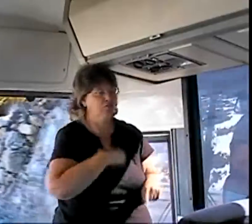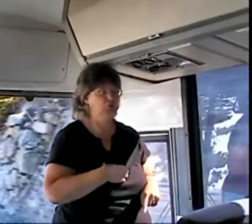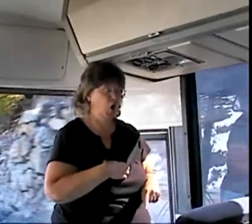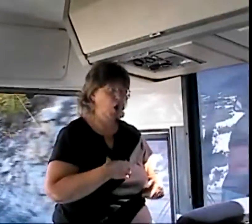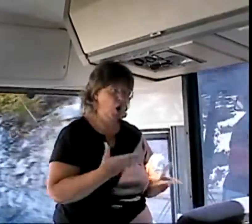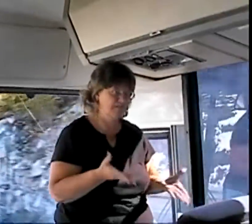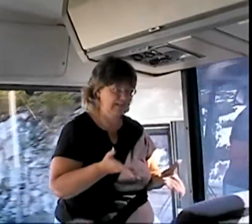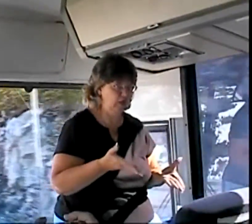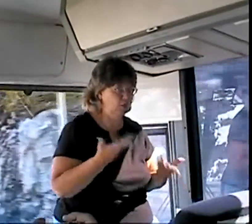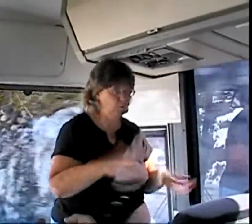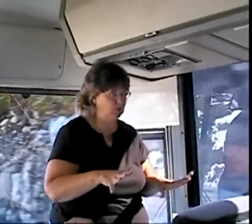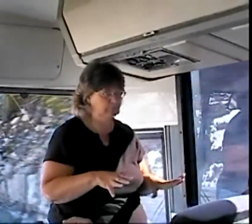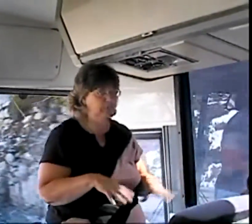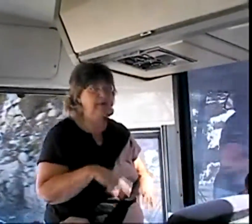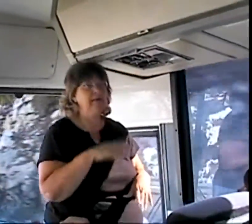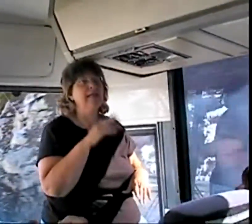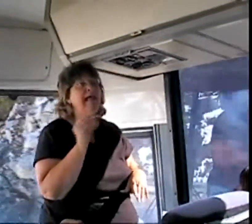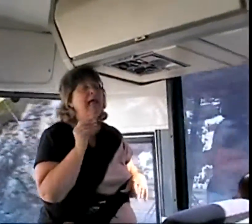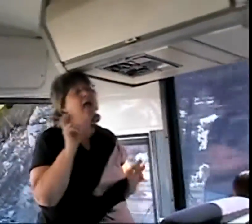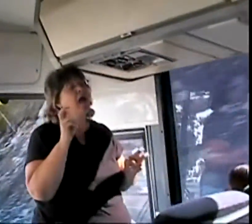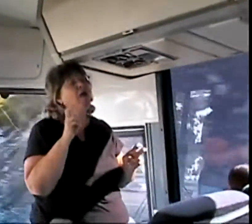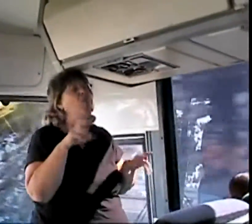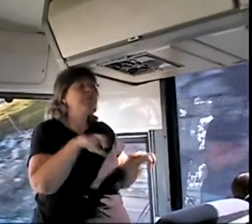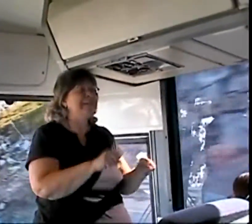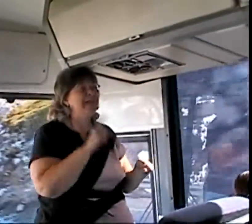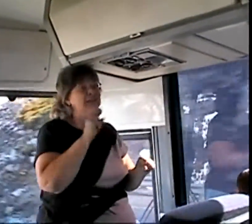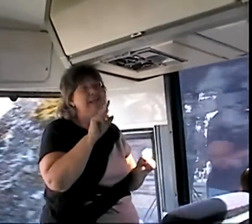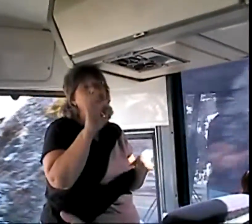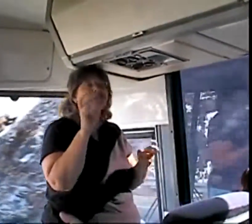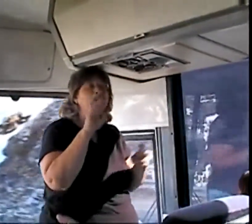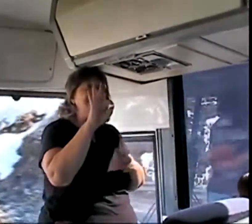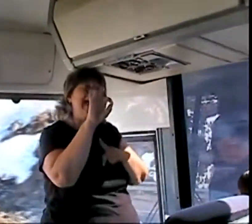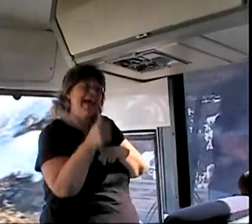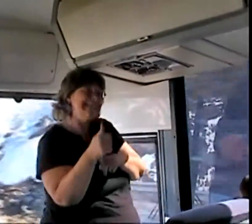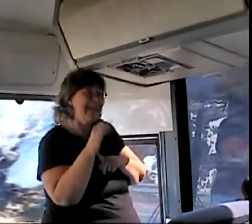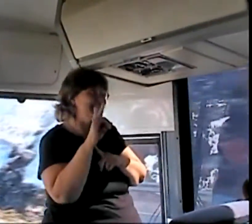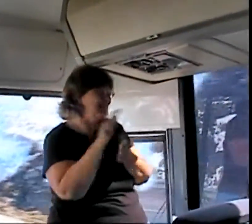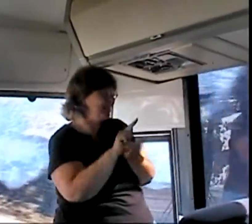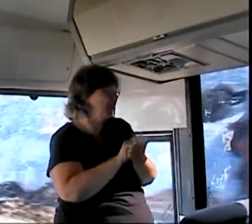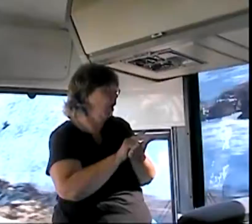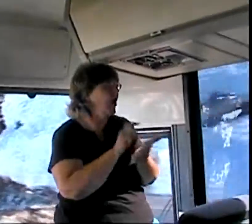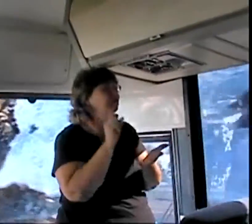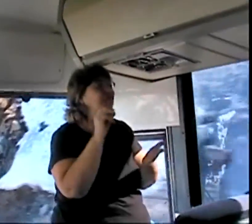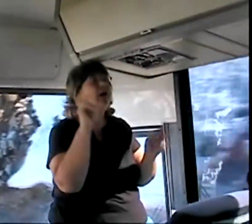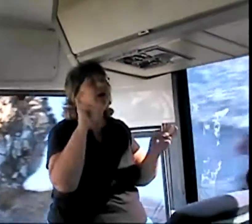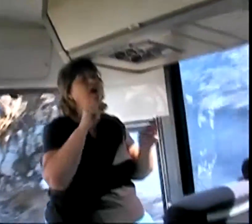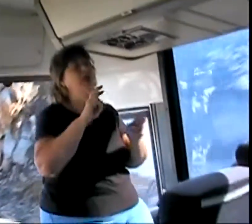And possession is 9/10 of the law. So this became the international boundary.